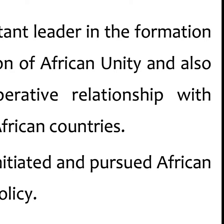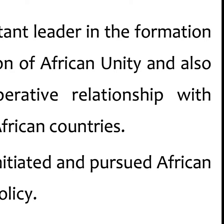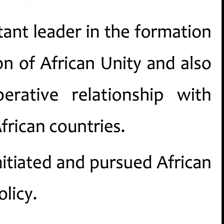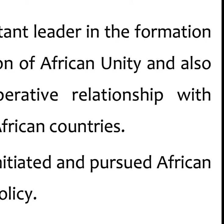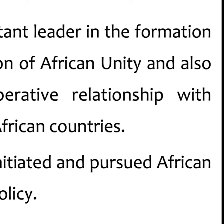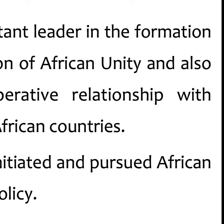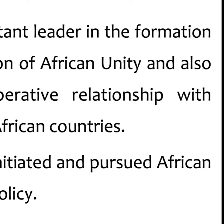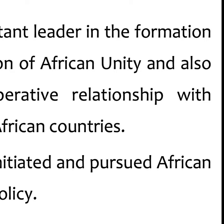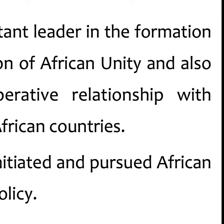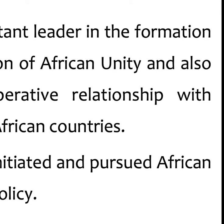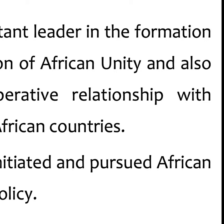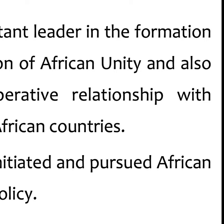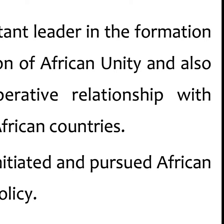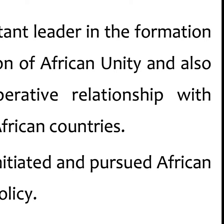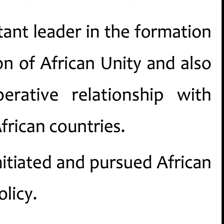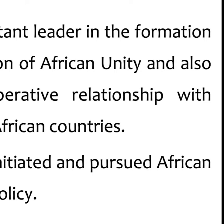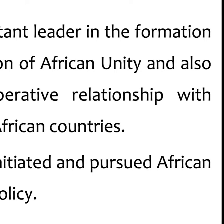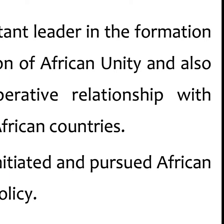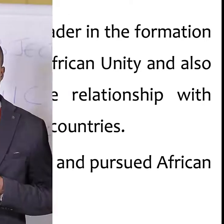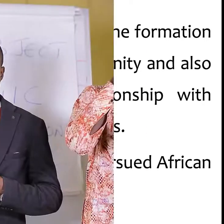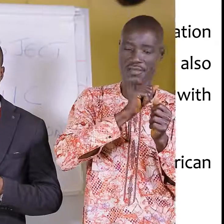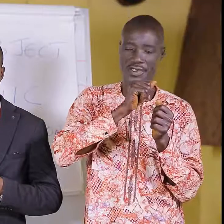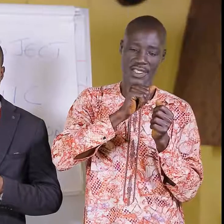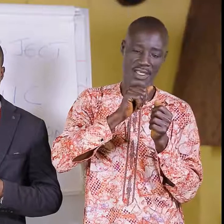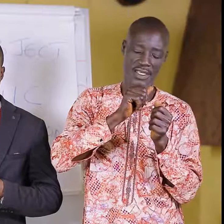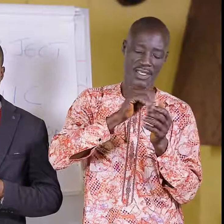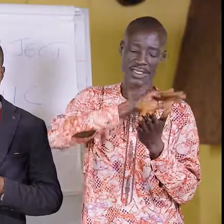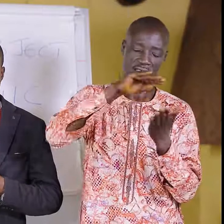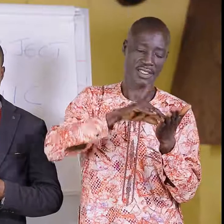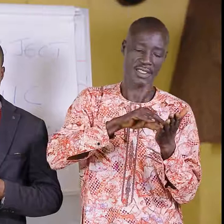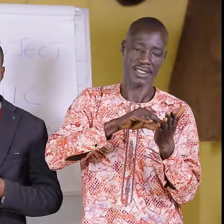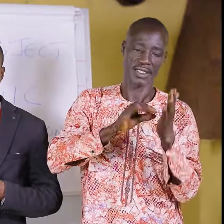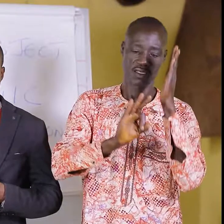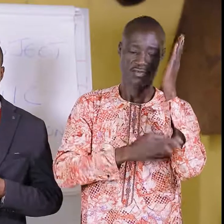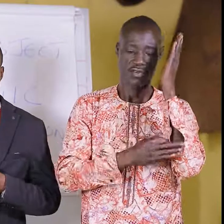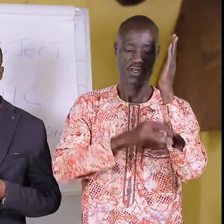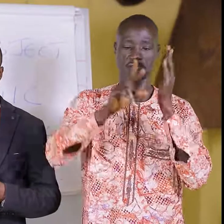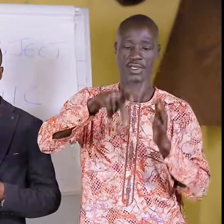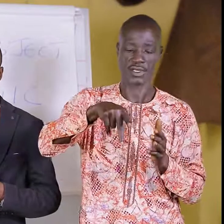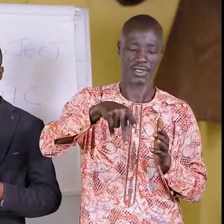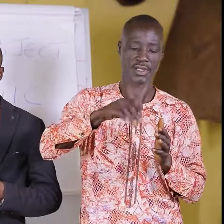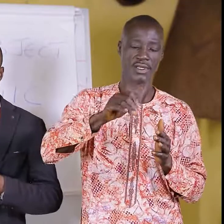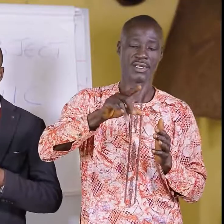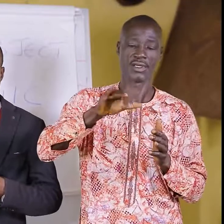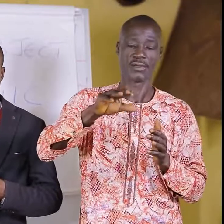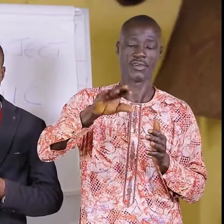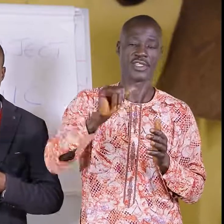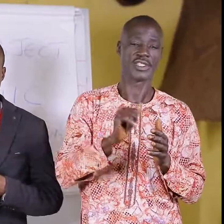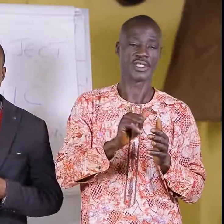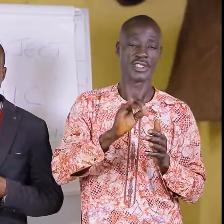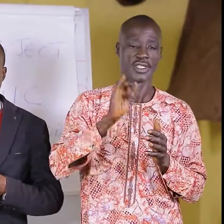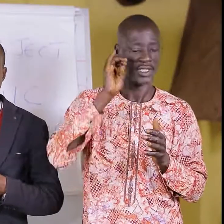foreign policy. It simply means that Alhaji Sir Abubakar Tafawa Balewa was a diplomat. He ensured